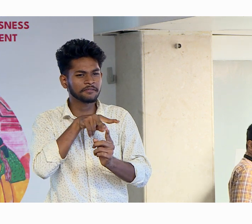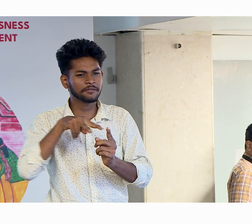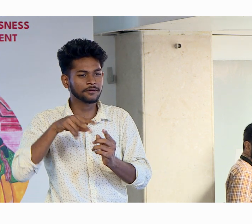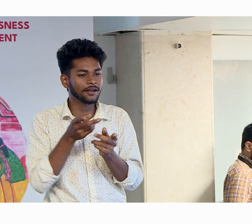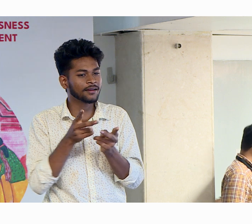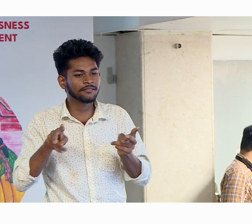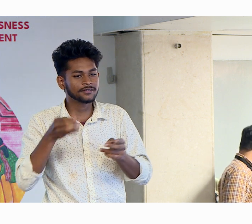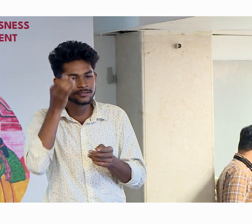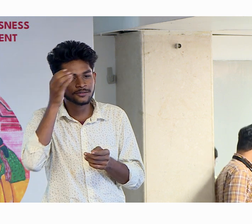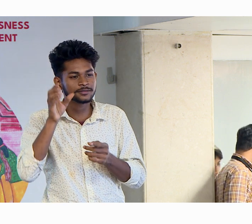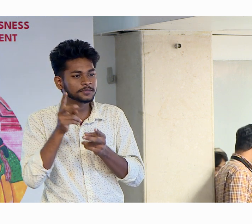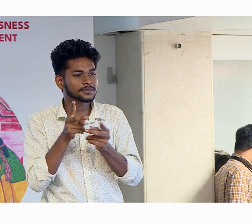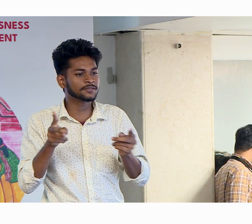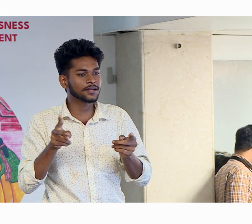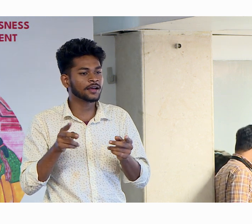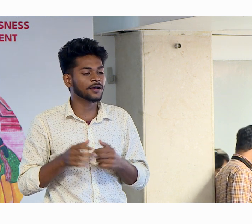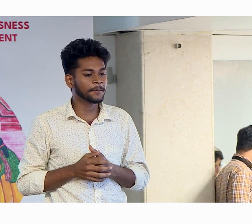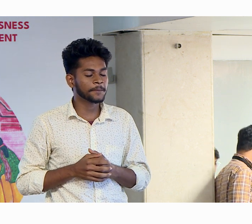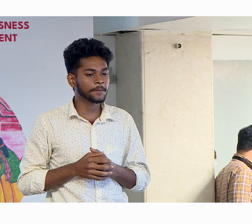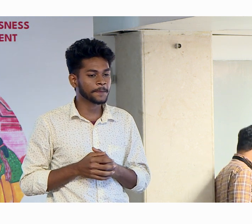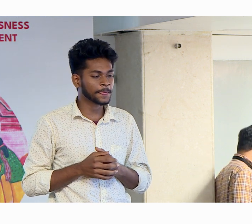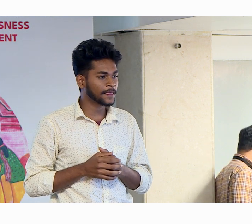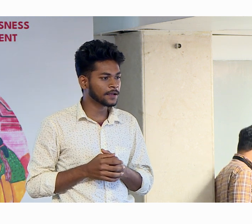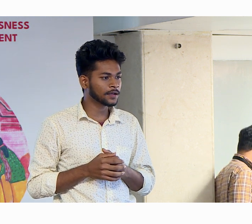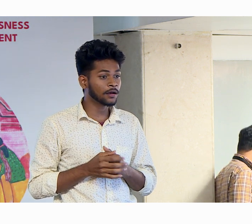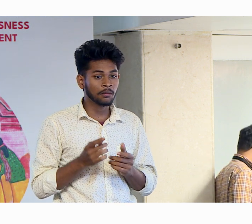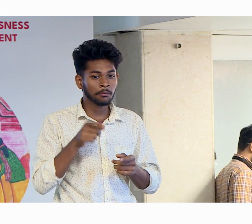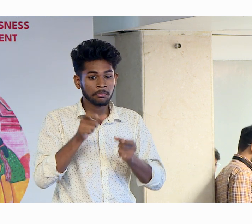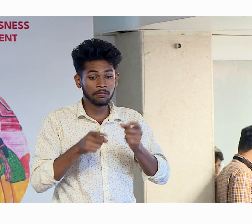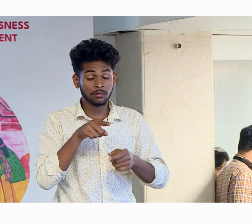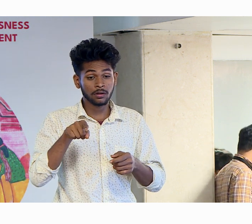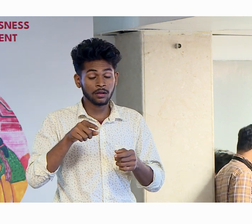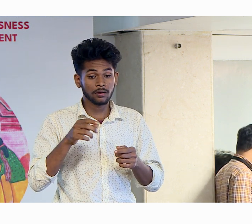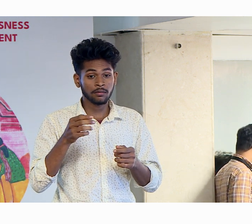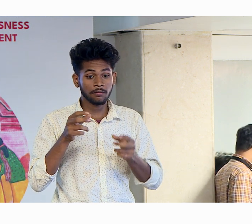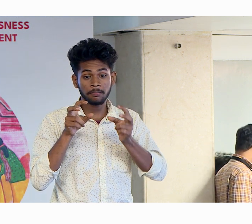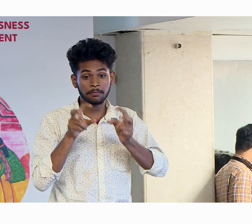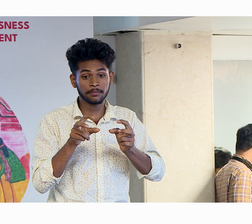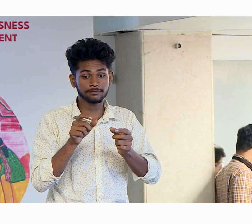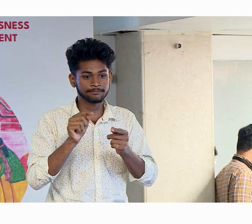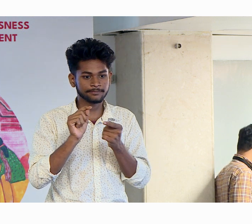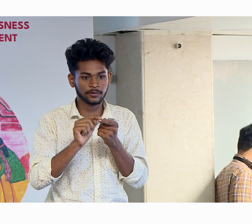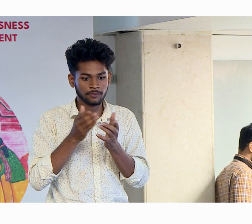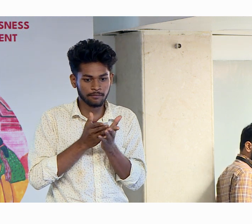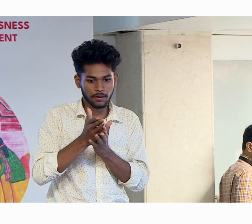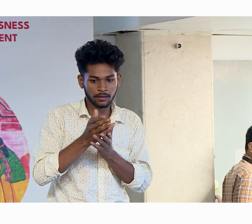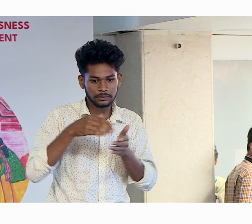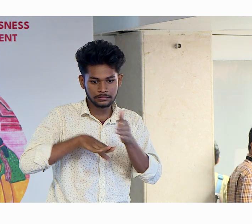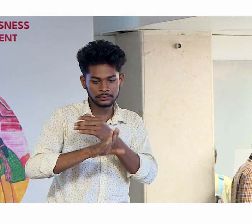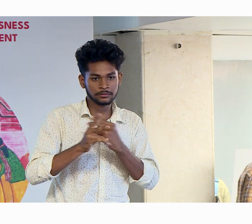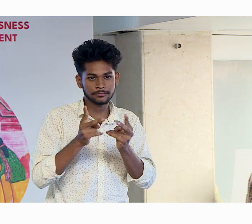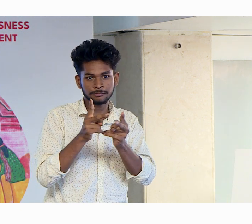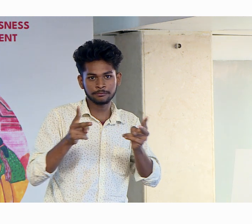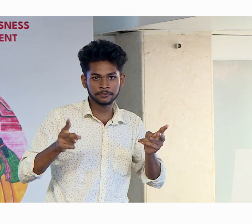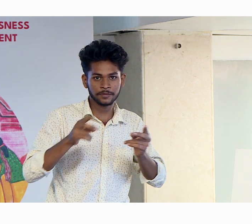think about things. But let's imagine that we are thinking about a particular way of handling the problem, and we'll talk later about one